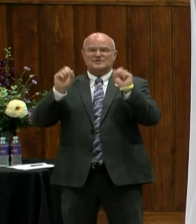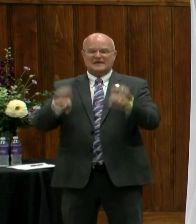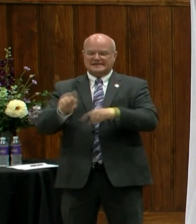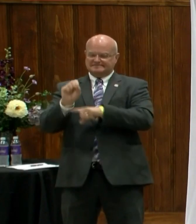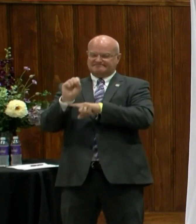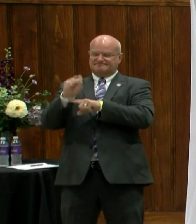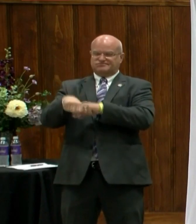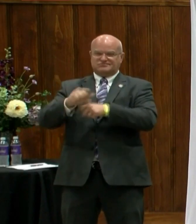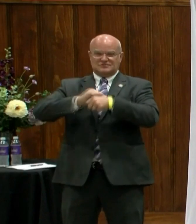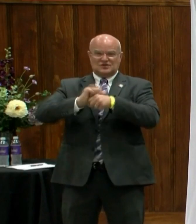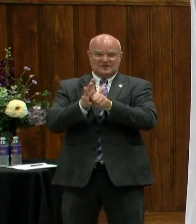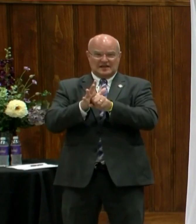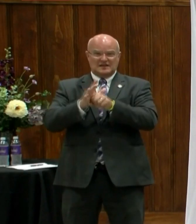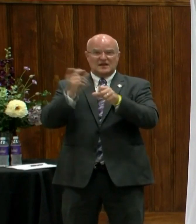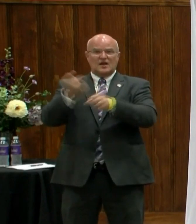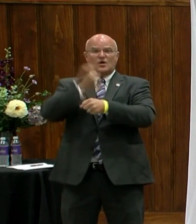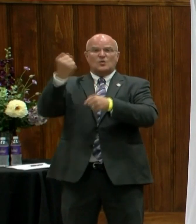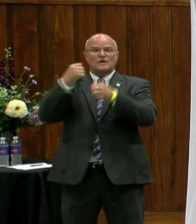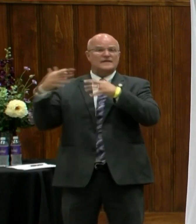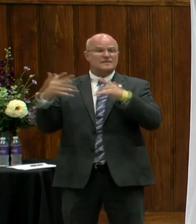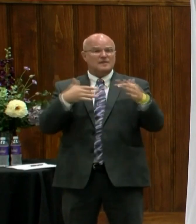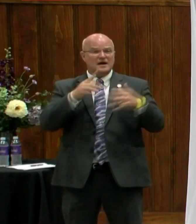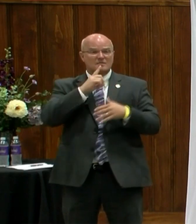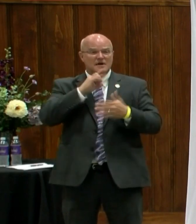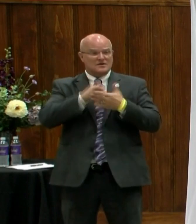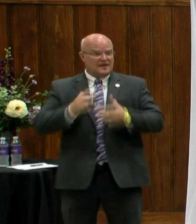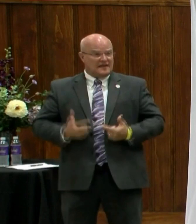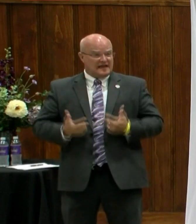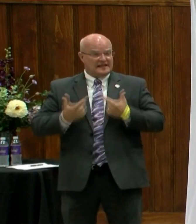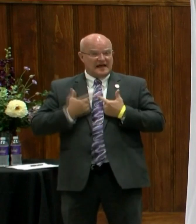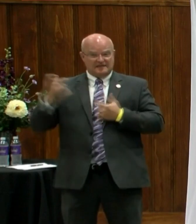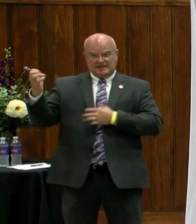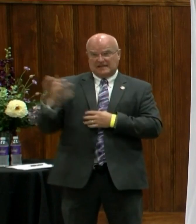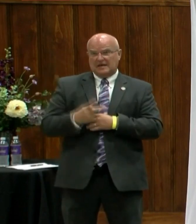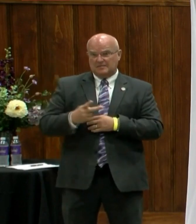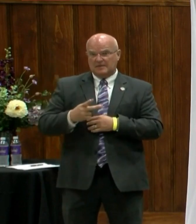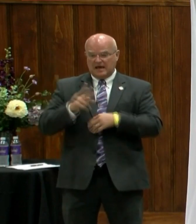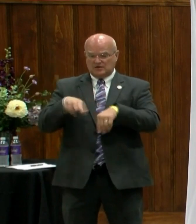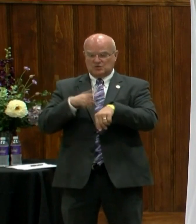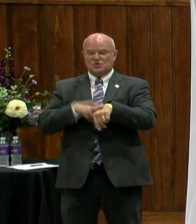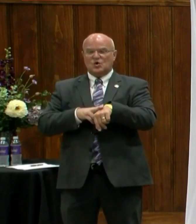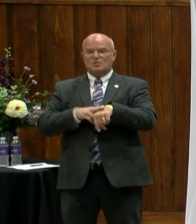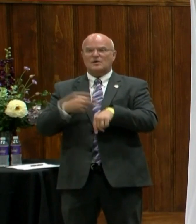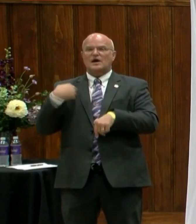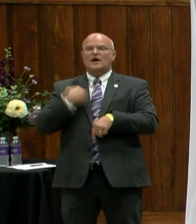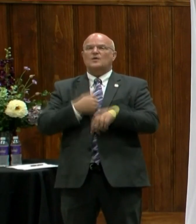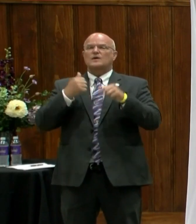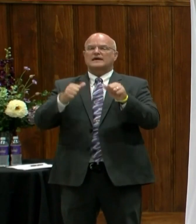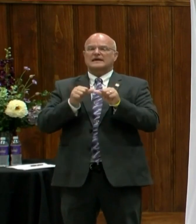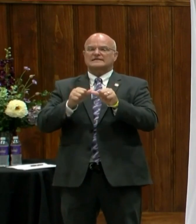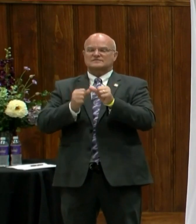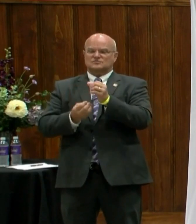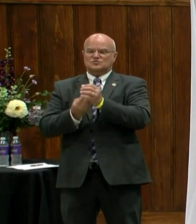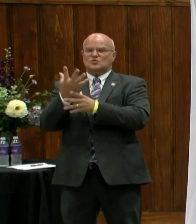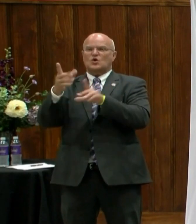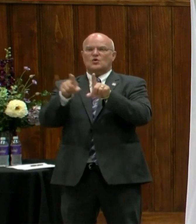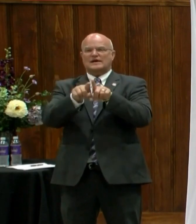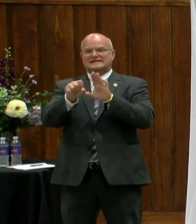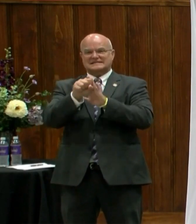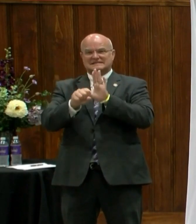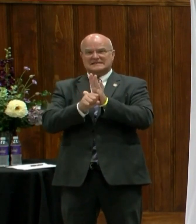beat COVID, to win this battle, and make sure that life can come back to normal and we can continue to grow as a